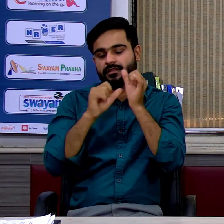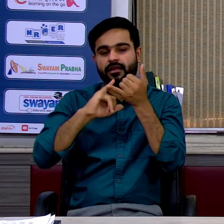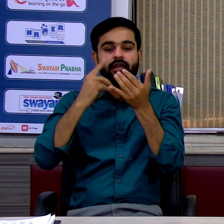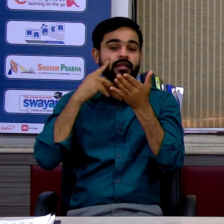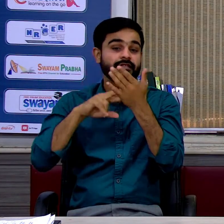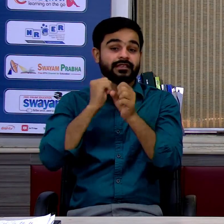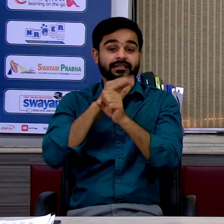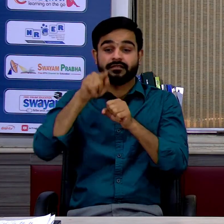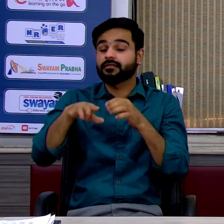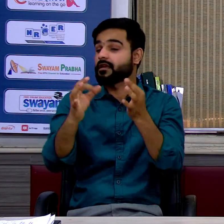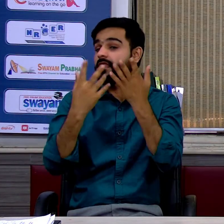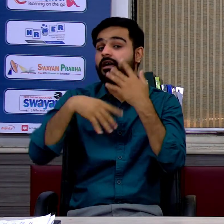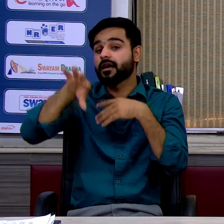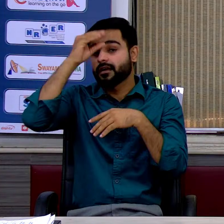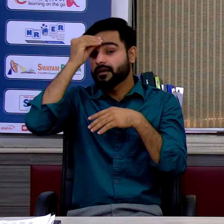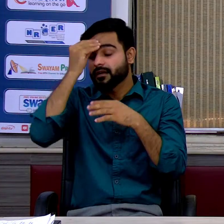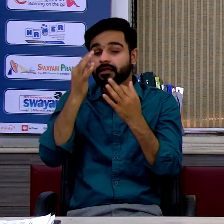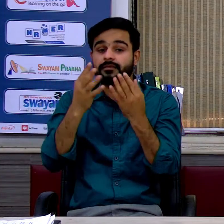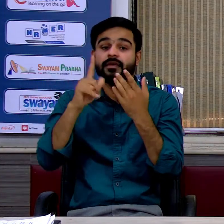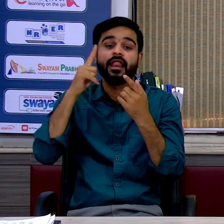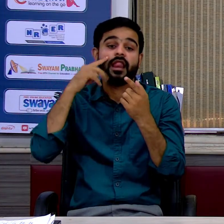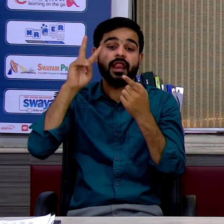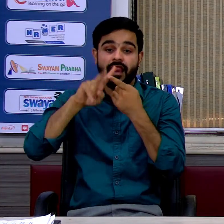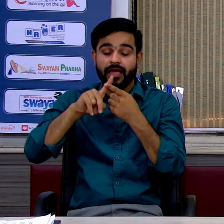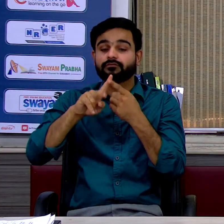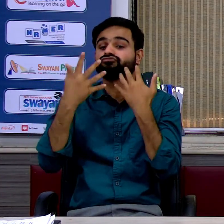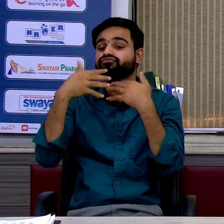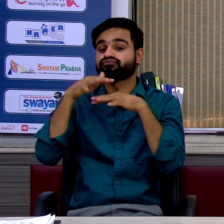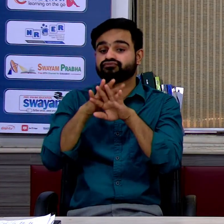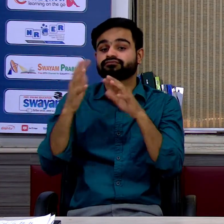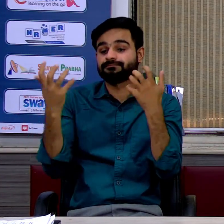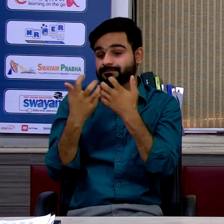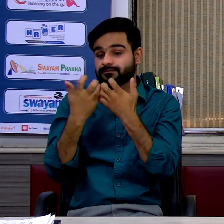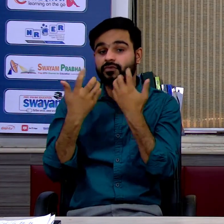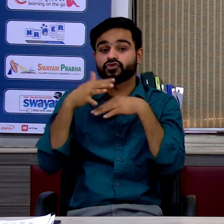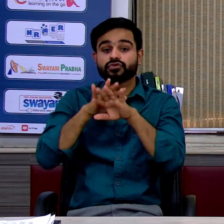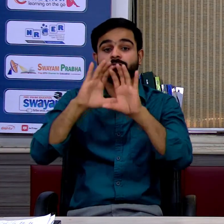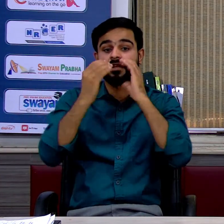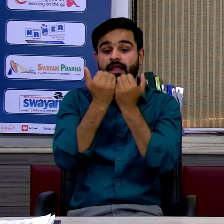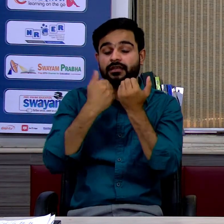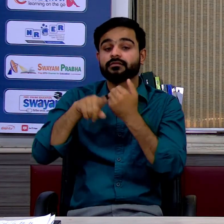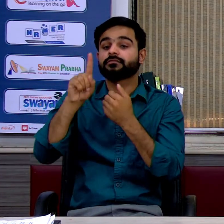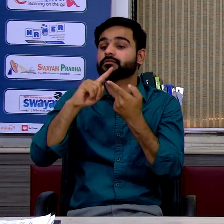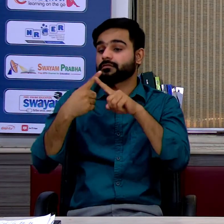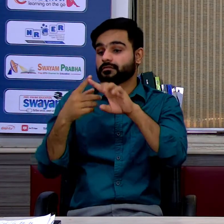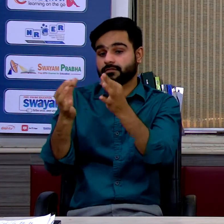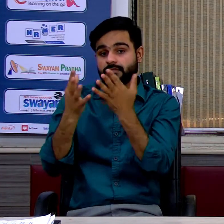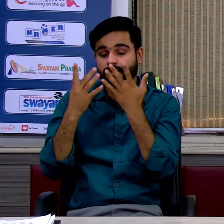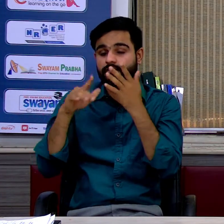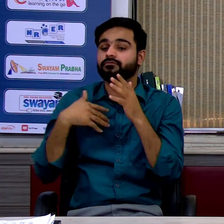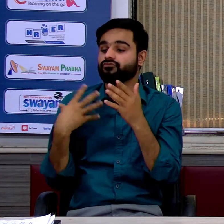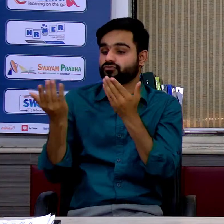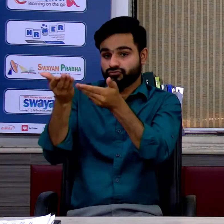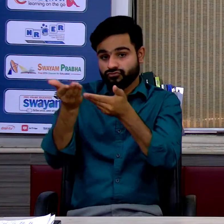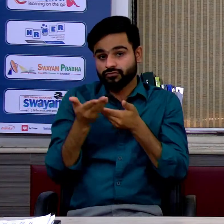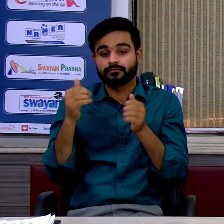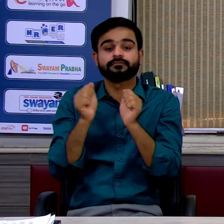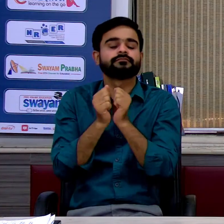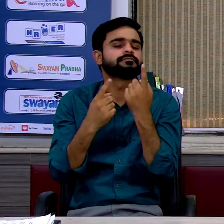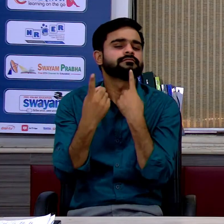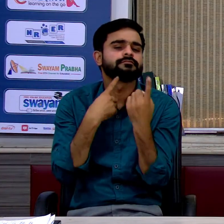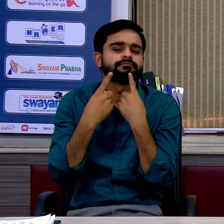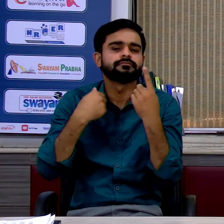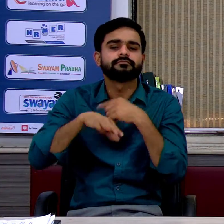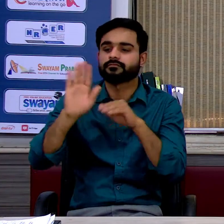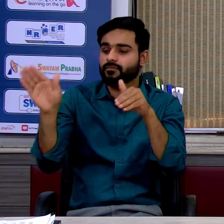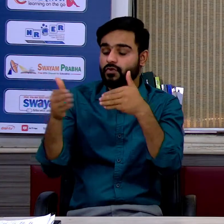live telecast under the theme of intervention in inclusive classroom, ask the expert. Right, and today we are going to talk about,